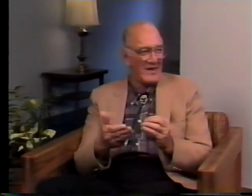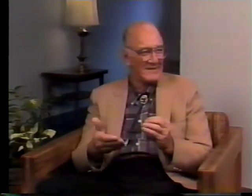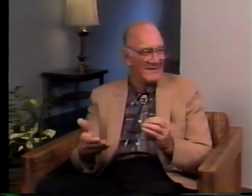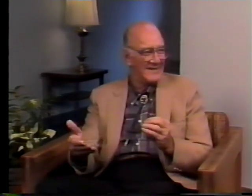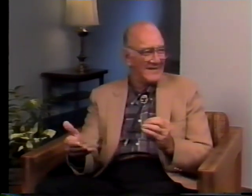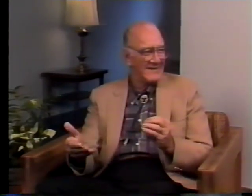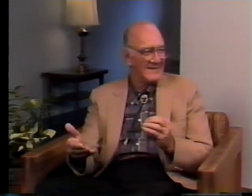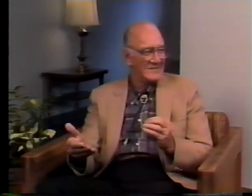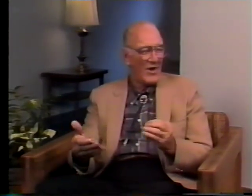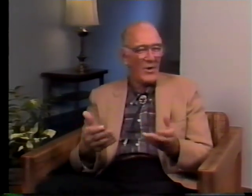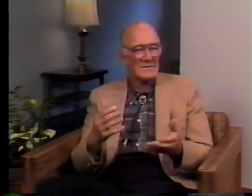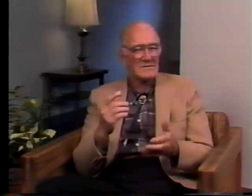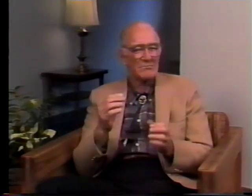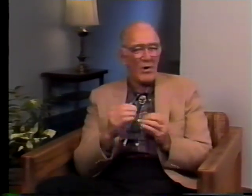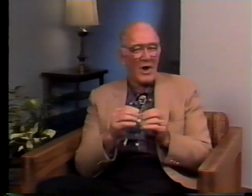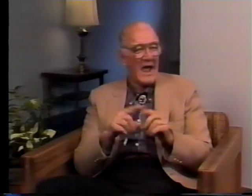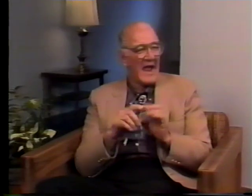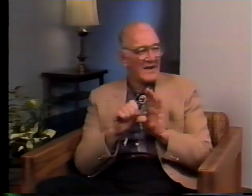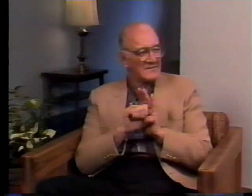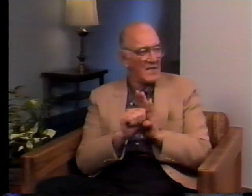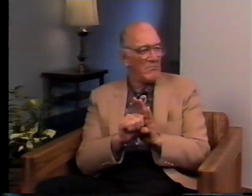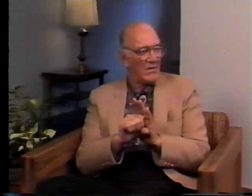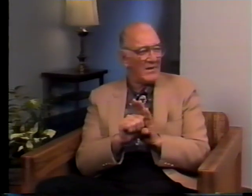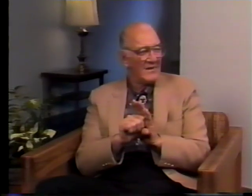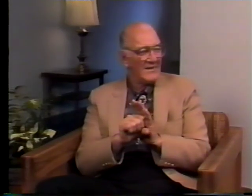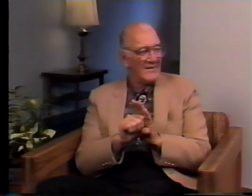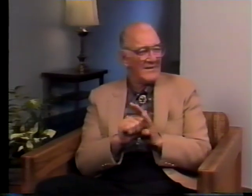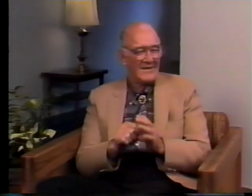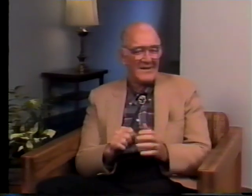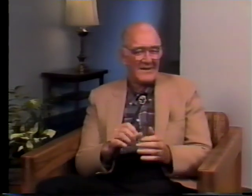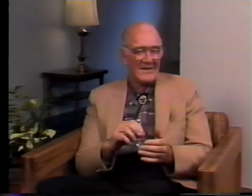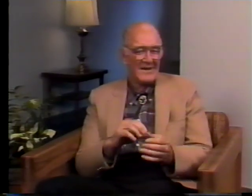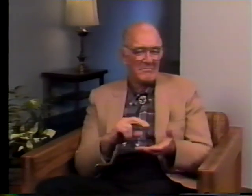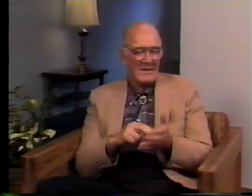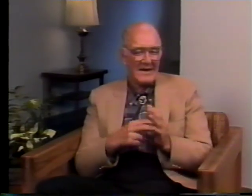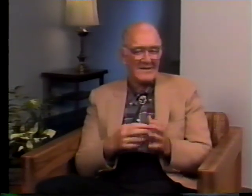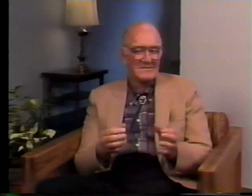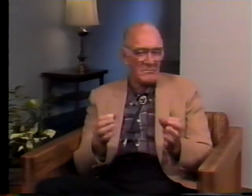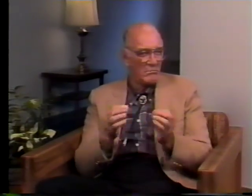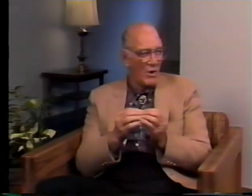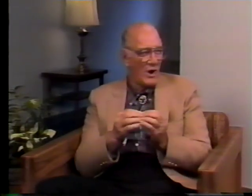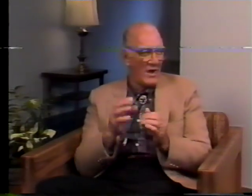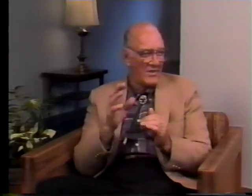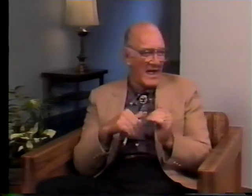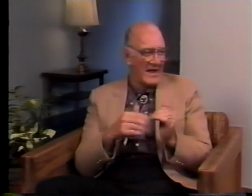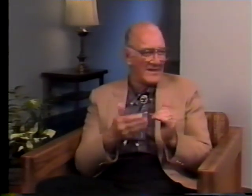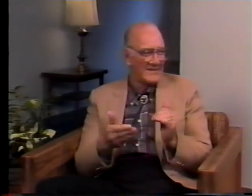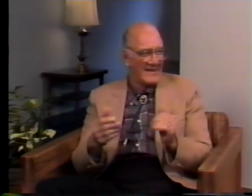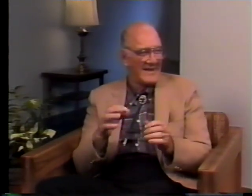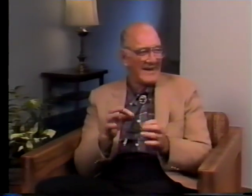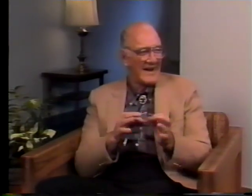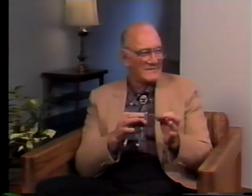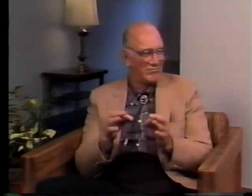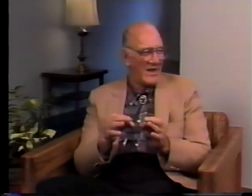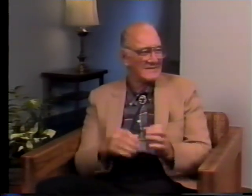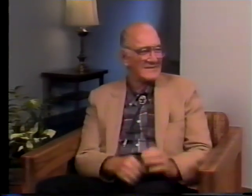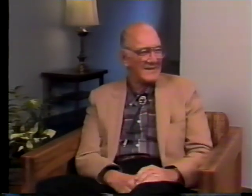things. So it's more like a symbol. It means more than the thing expressed